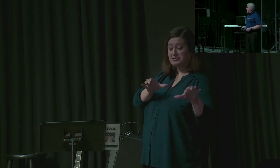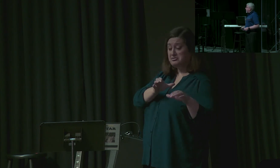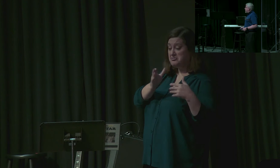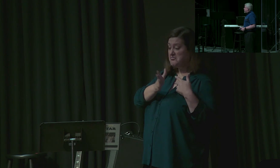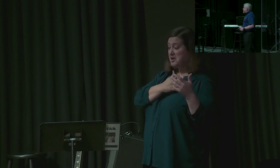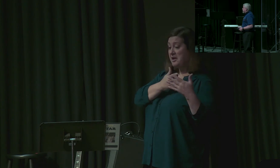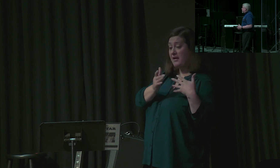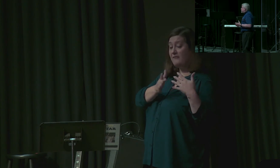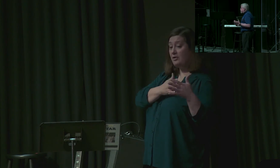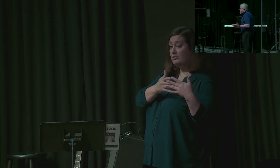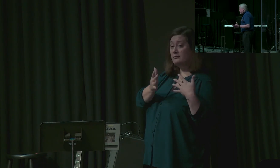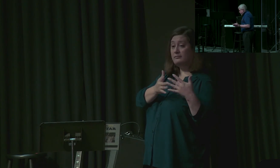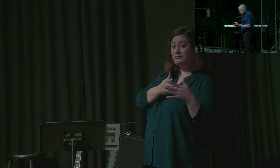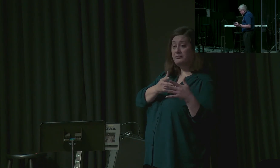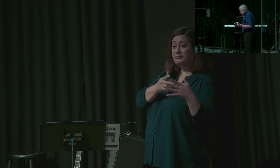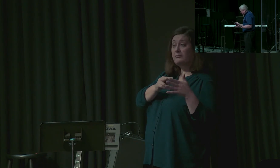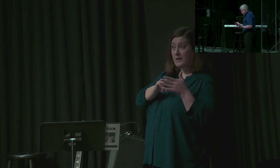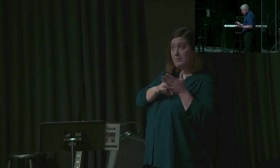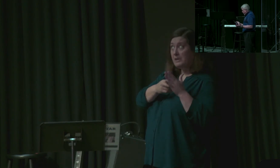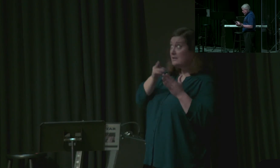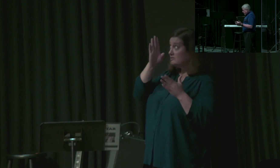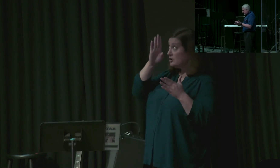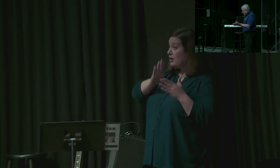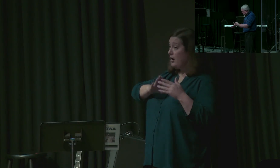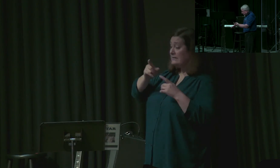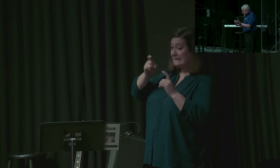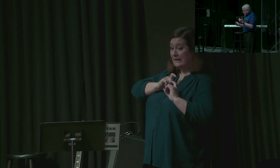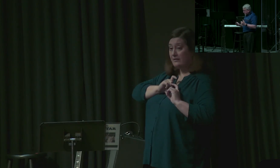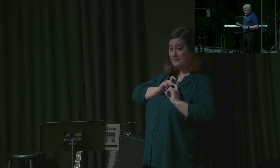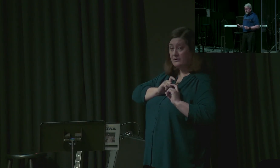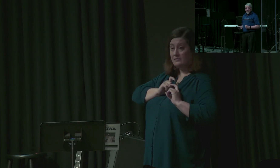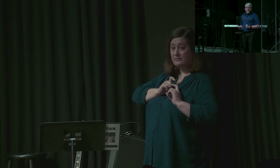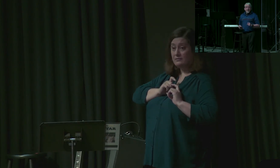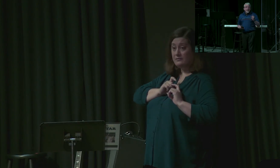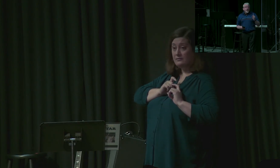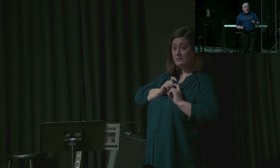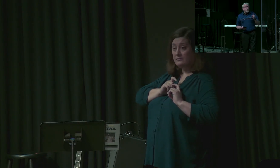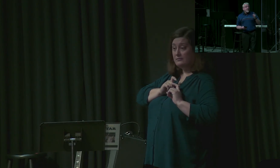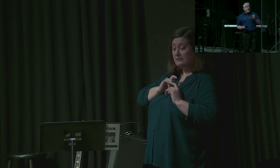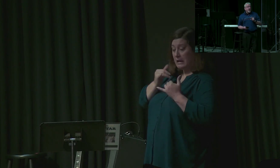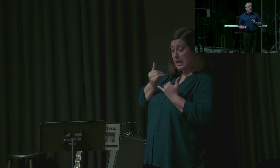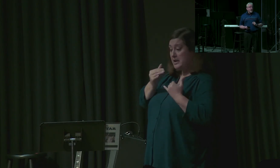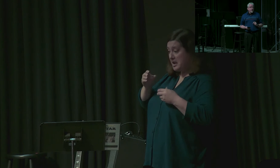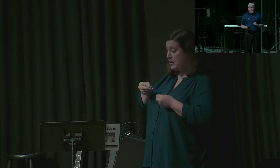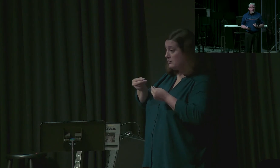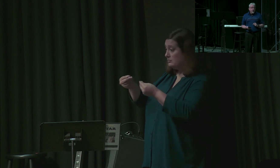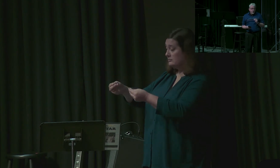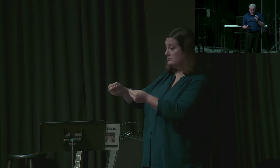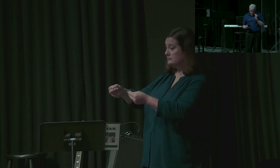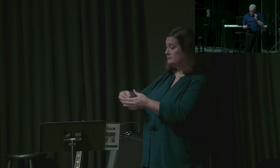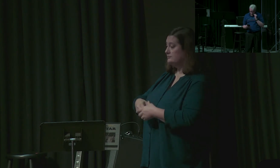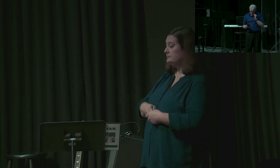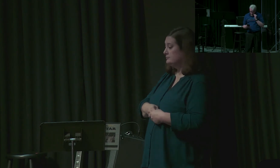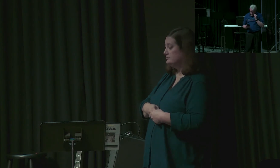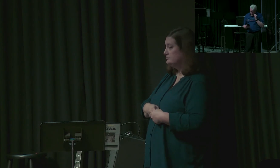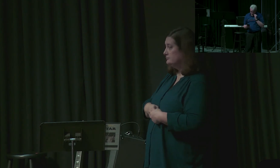are recognizing the purpose of God to bless Joseph, even as his